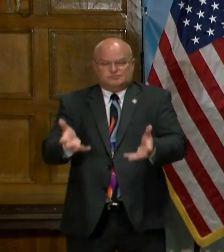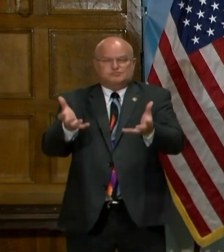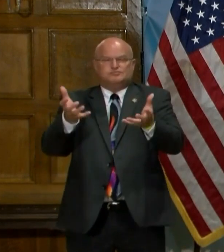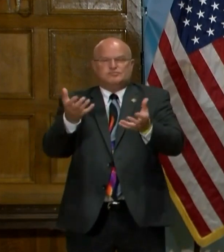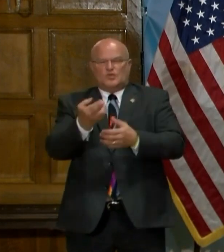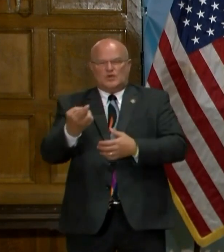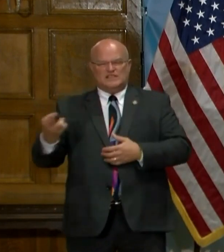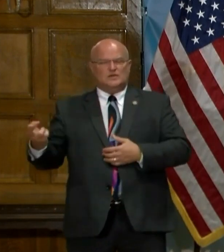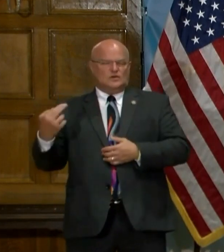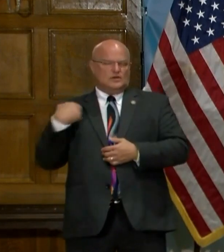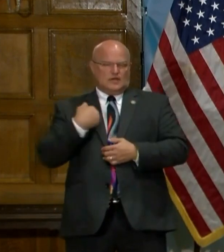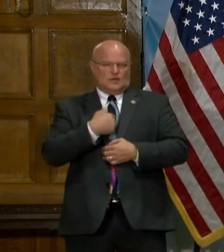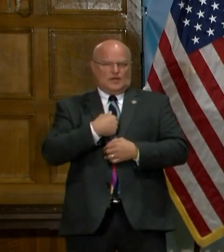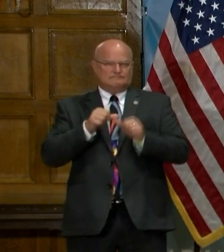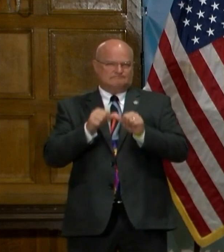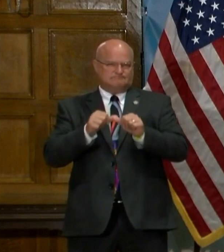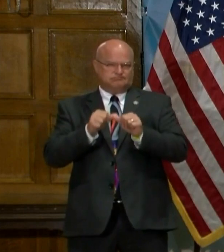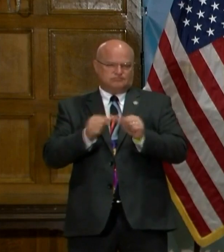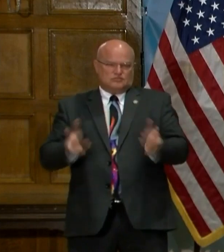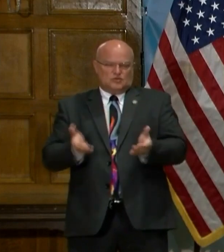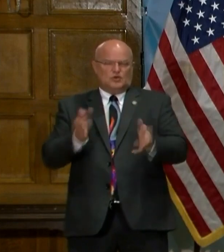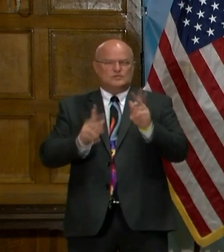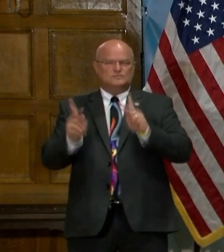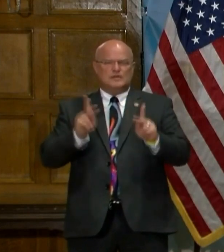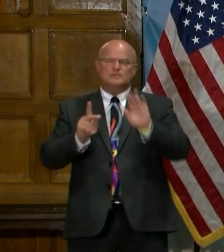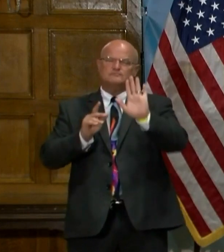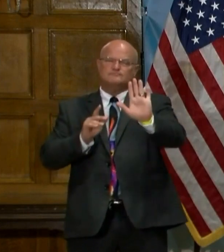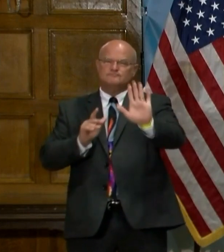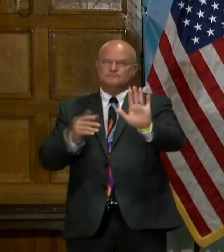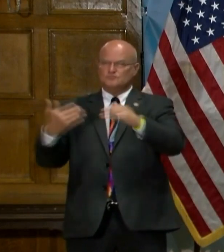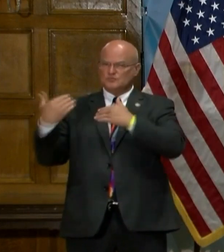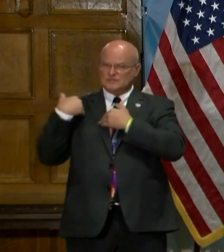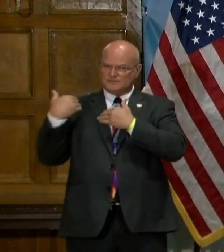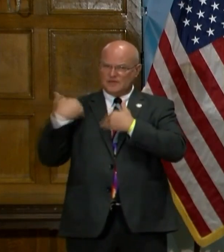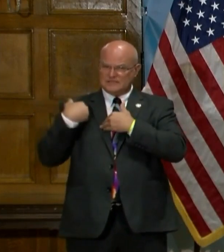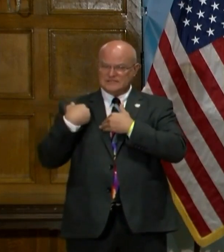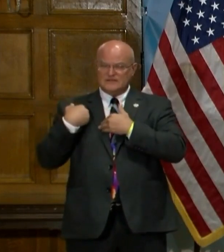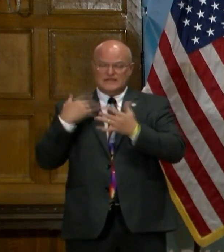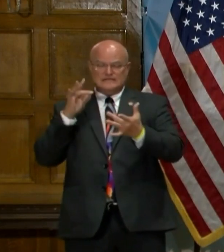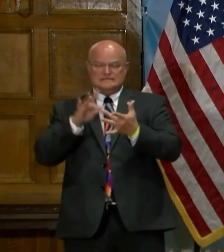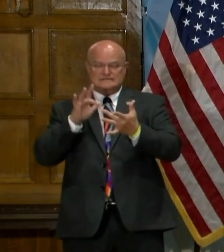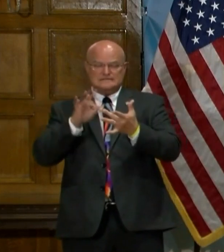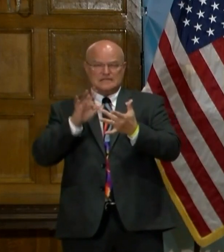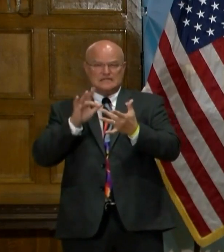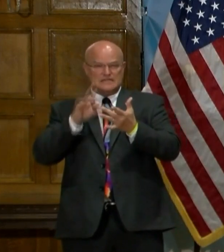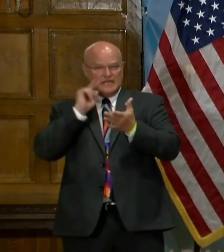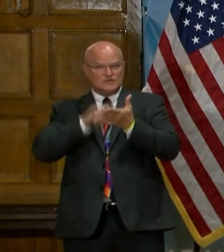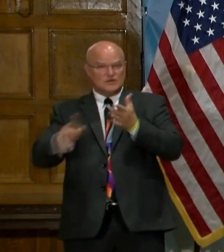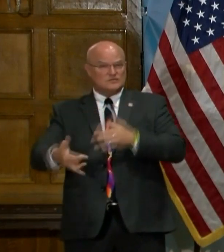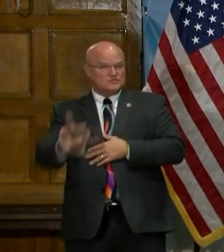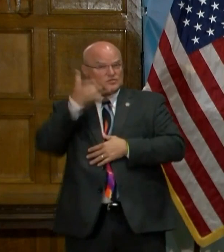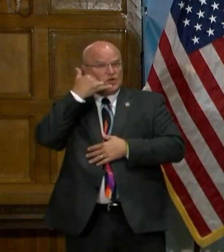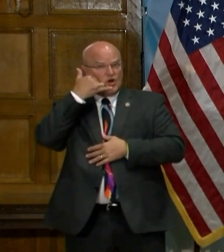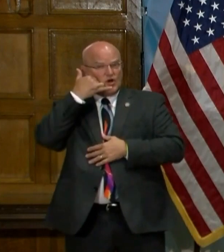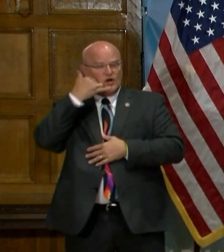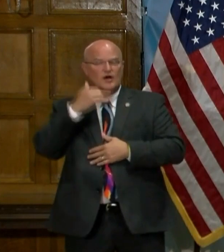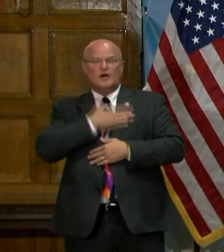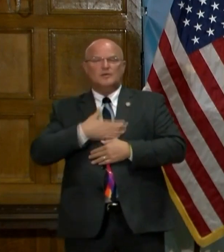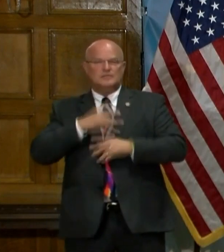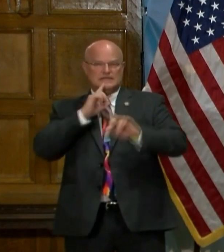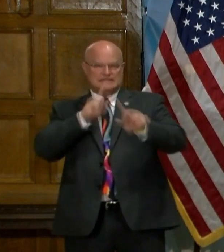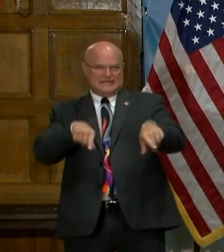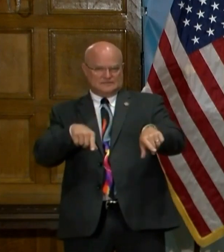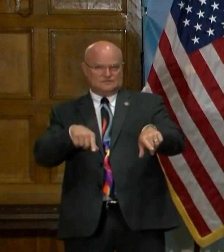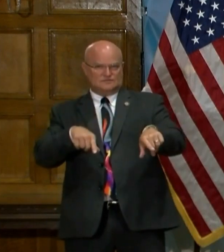resources. We're going to have to continue to encourage people to be responsive when those contact tracers give you